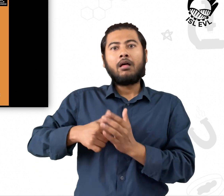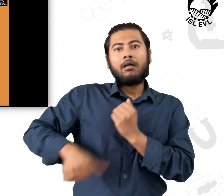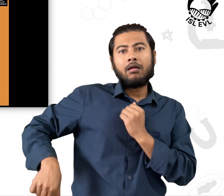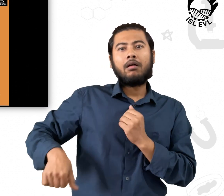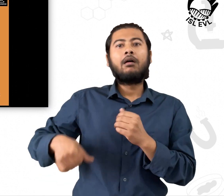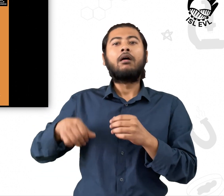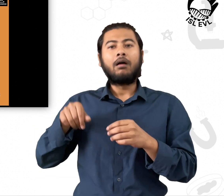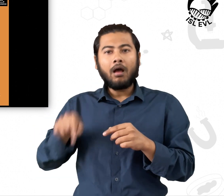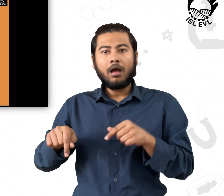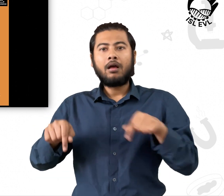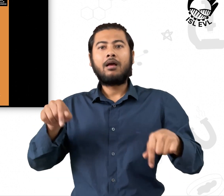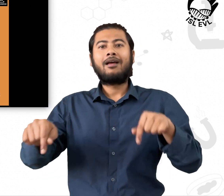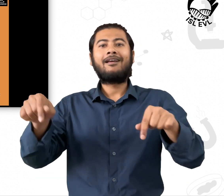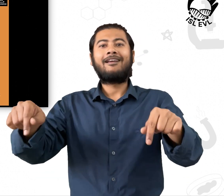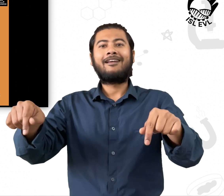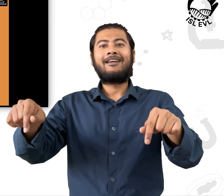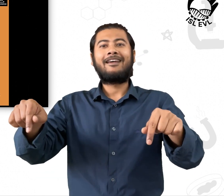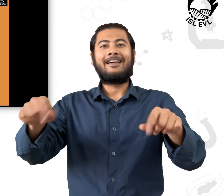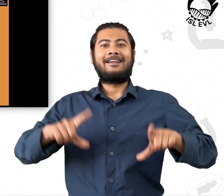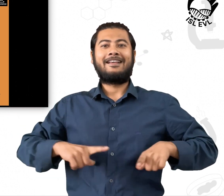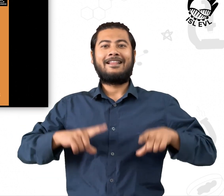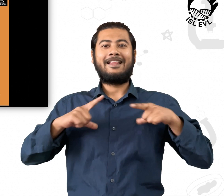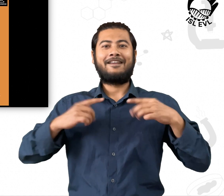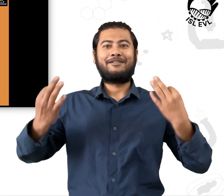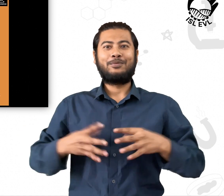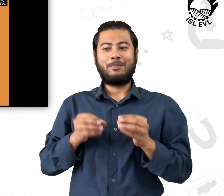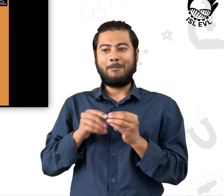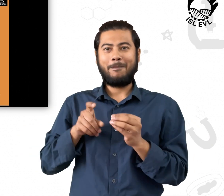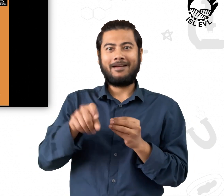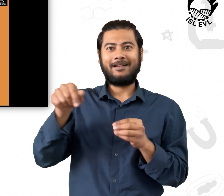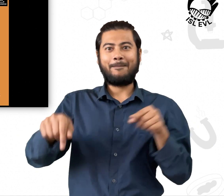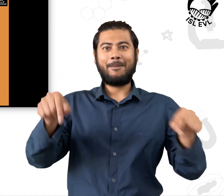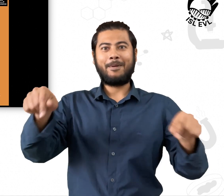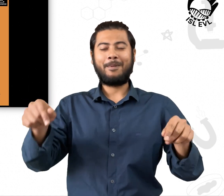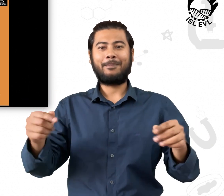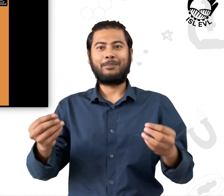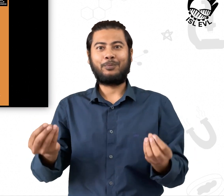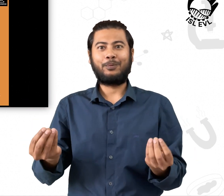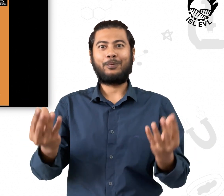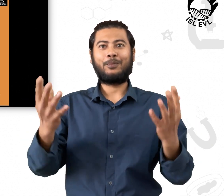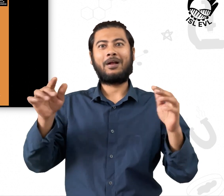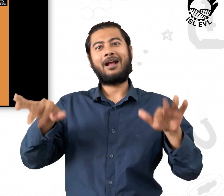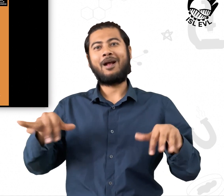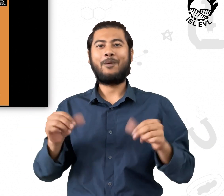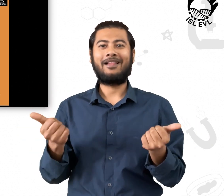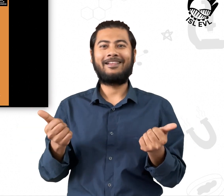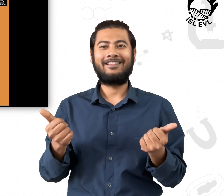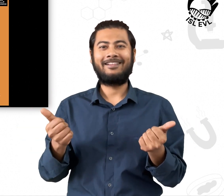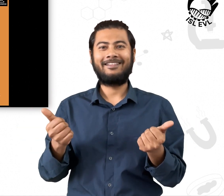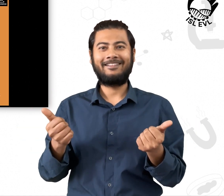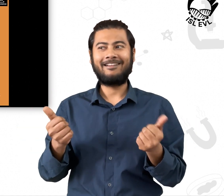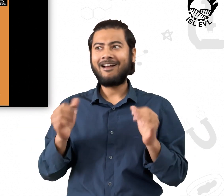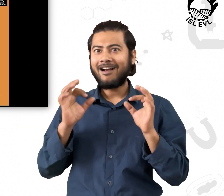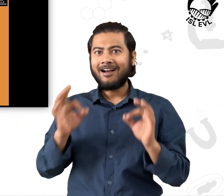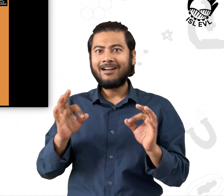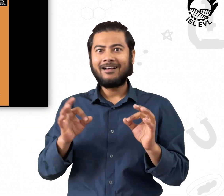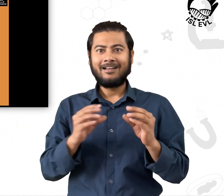get dispersed that way too. And then the spores restart their new life at a new place. That's pretty cool,